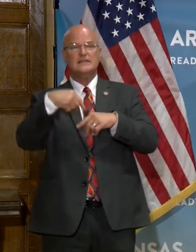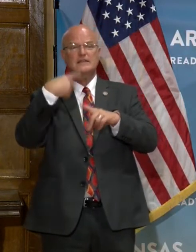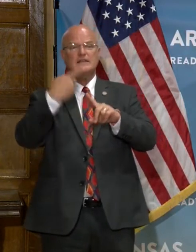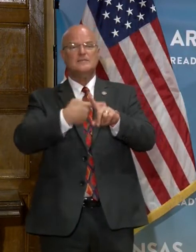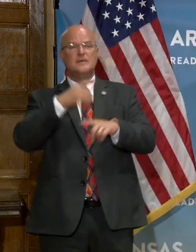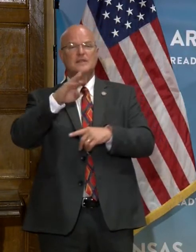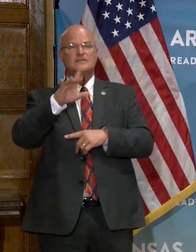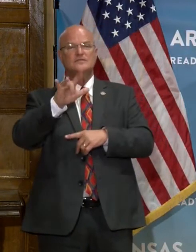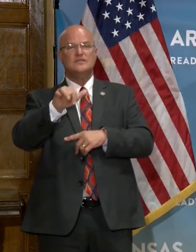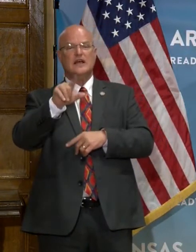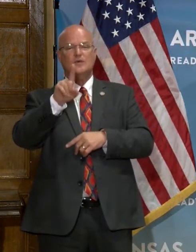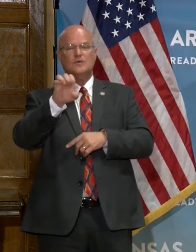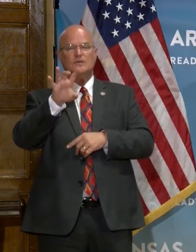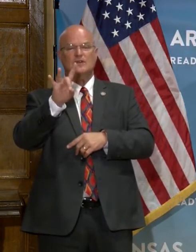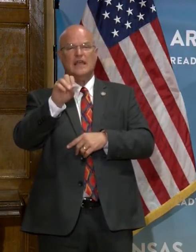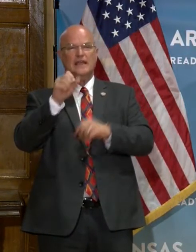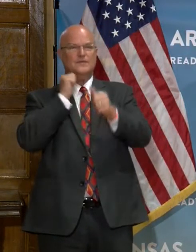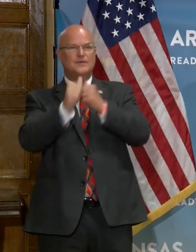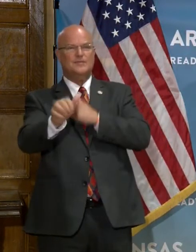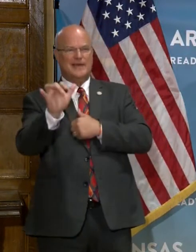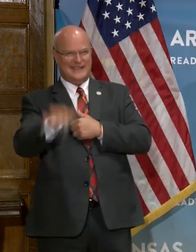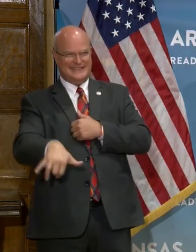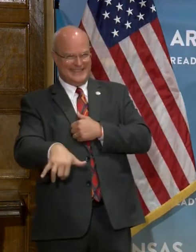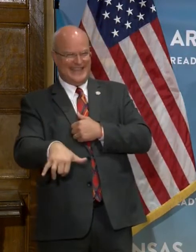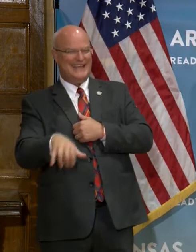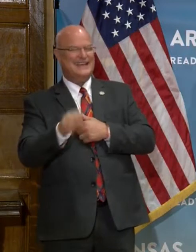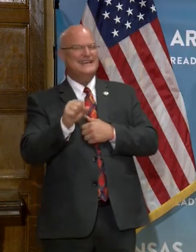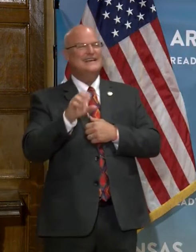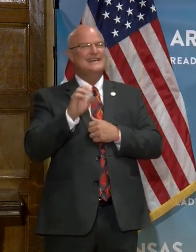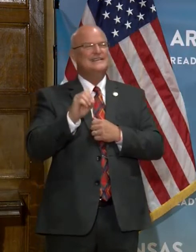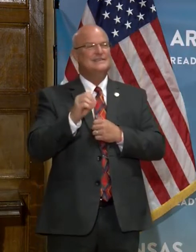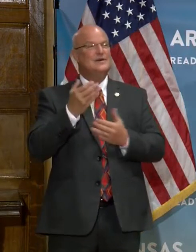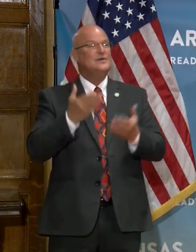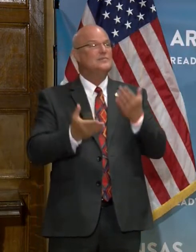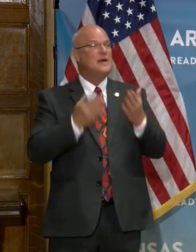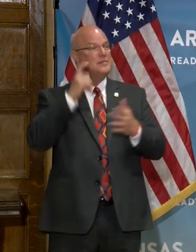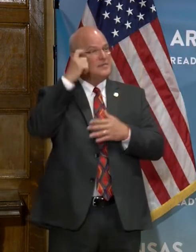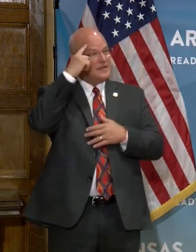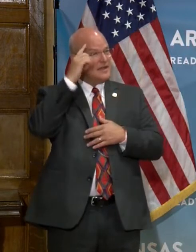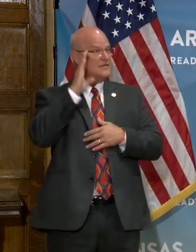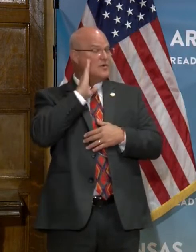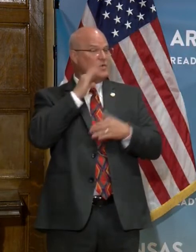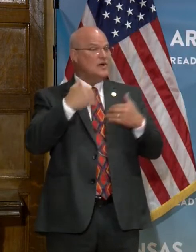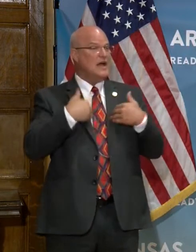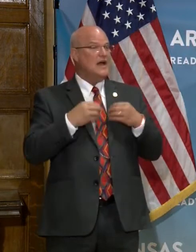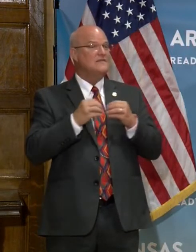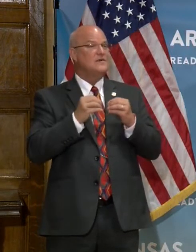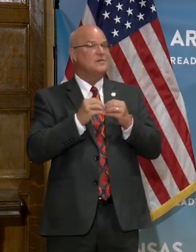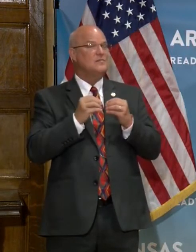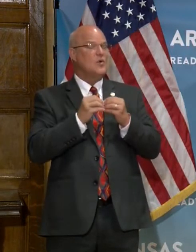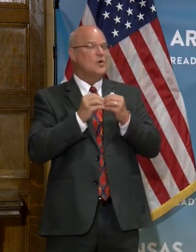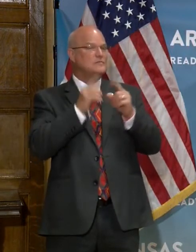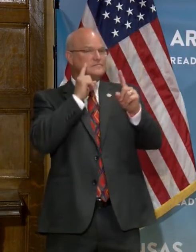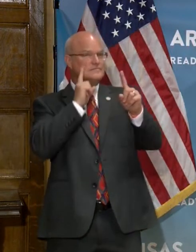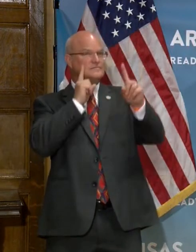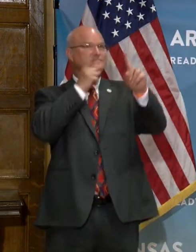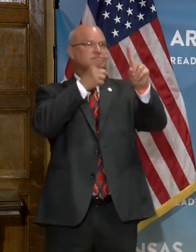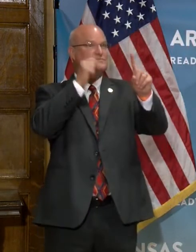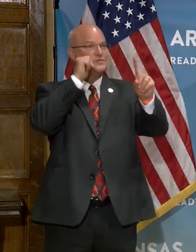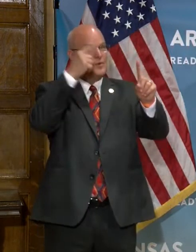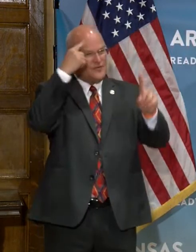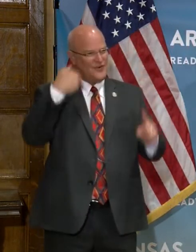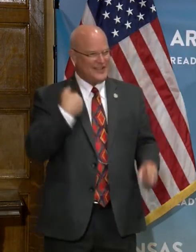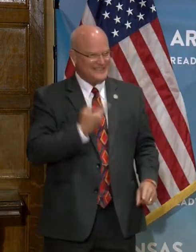month, 180,000. So maybe the governor will have a more aspirational goal tomorrow for